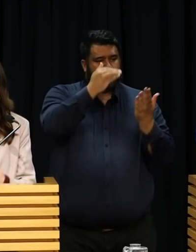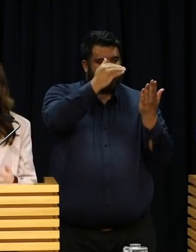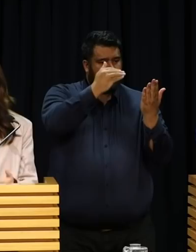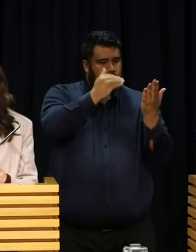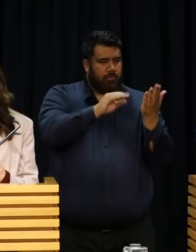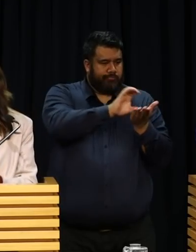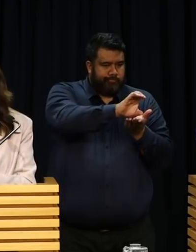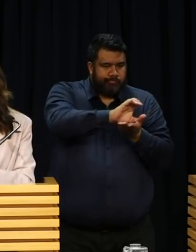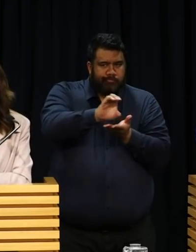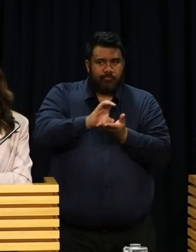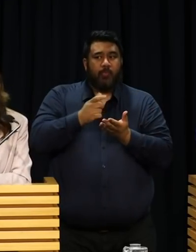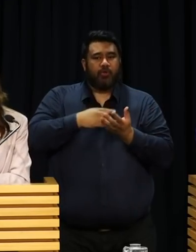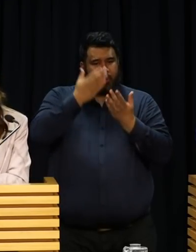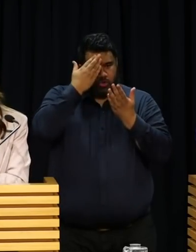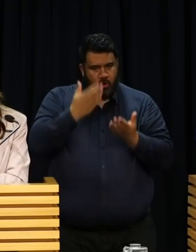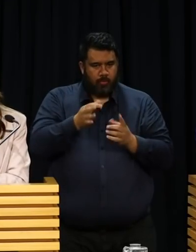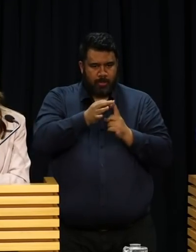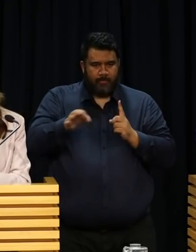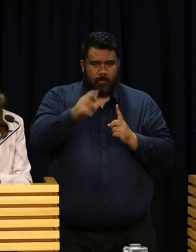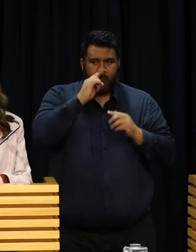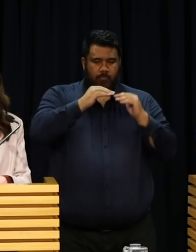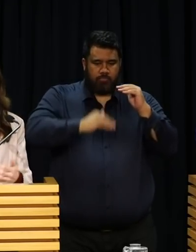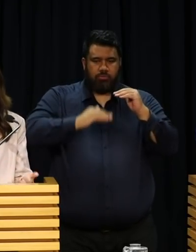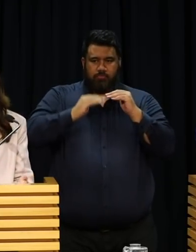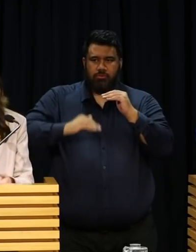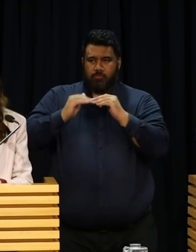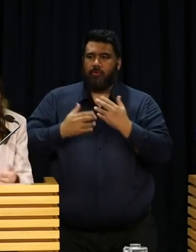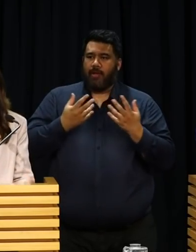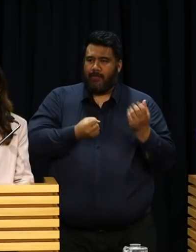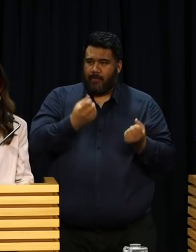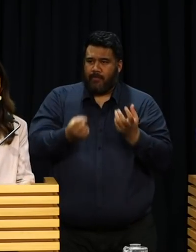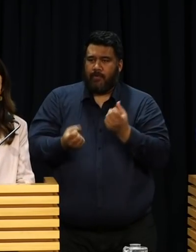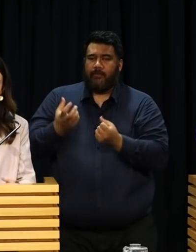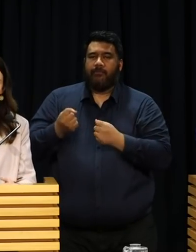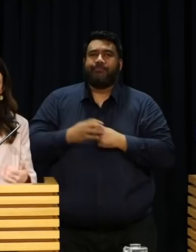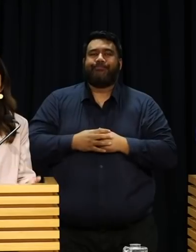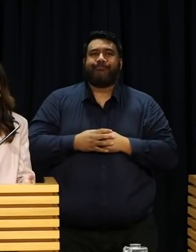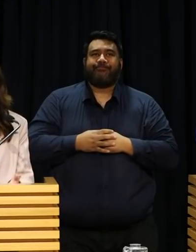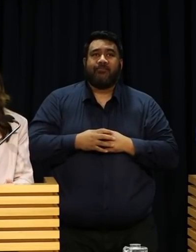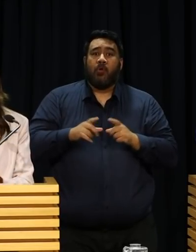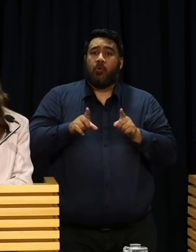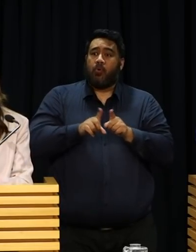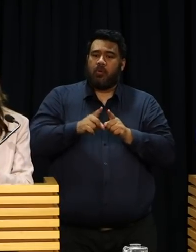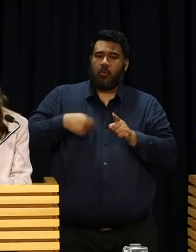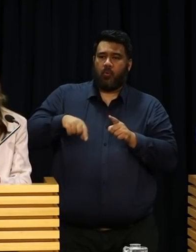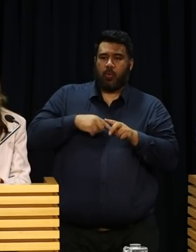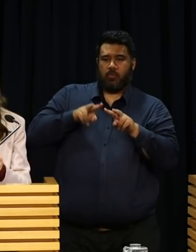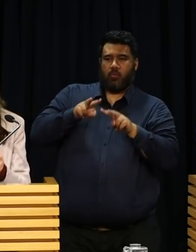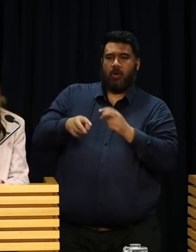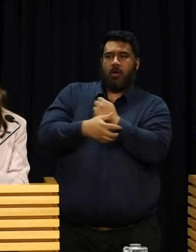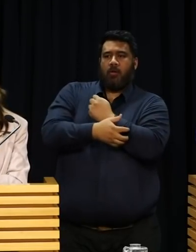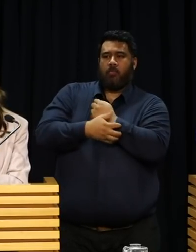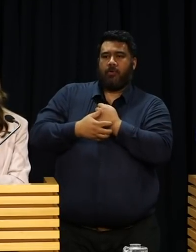the deprivation that our Pacifica communities face. We are now specifically measuring the impact of poverty on